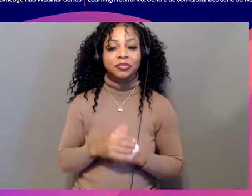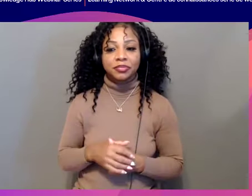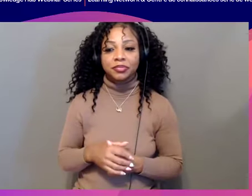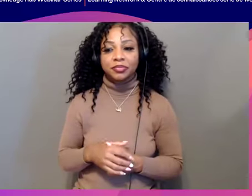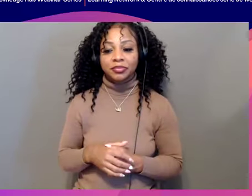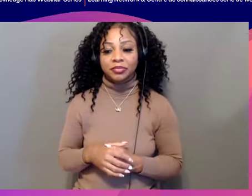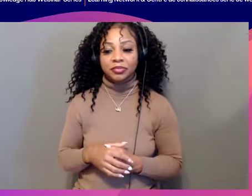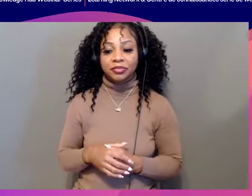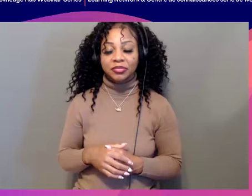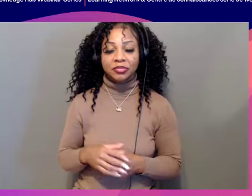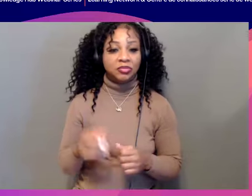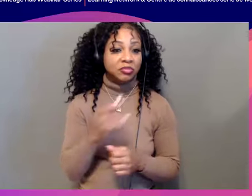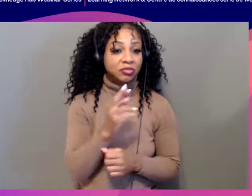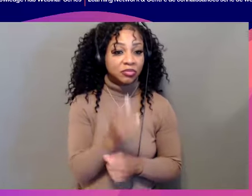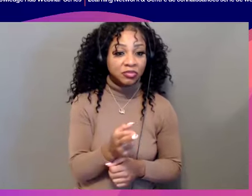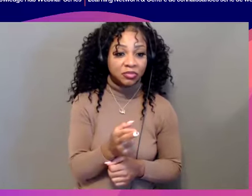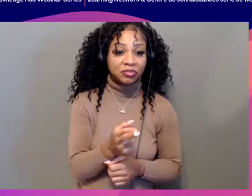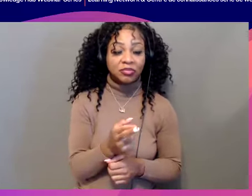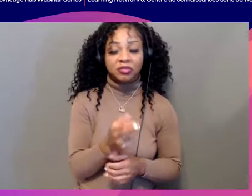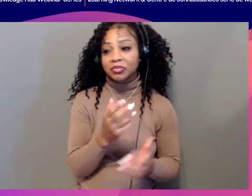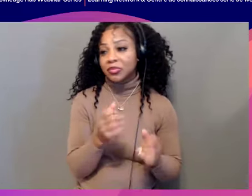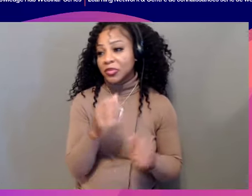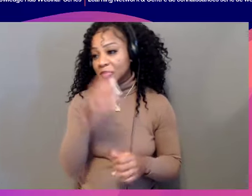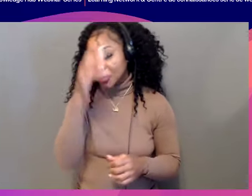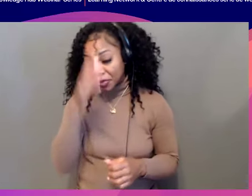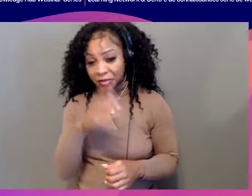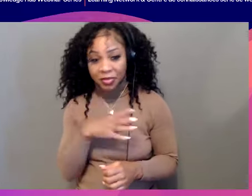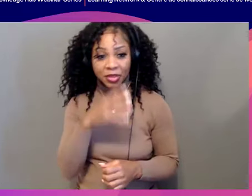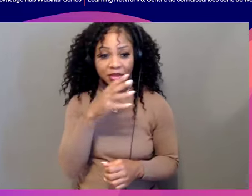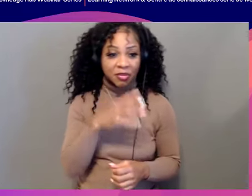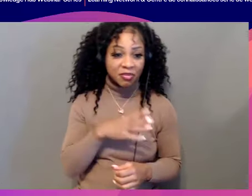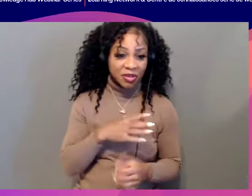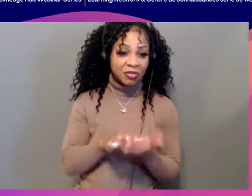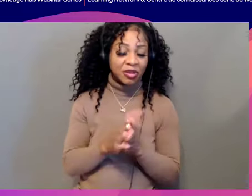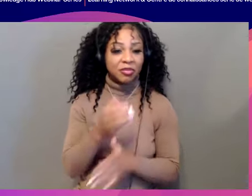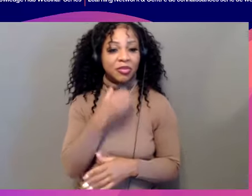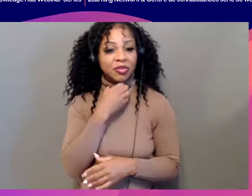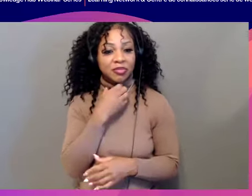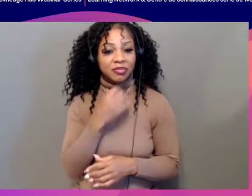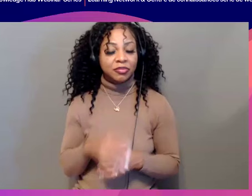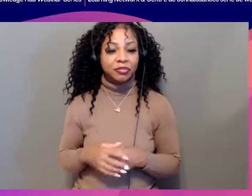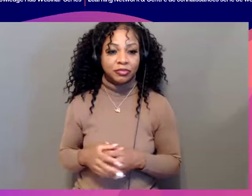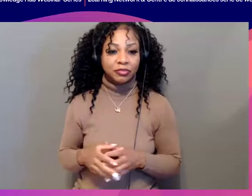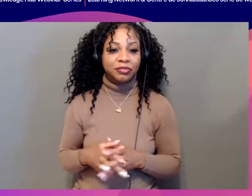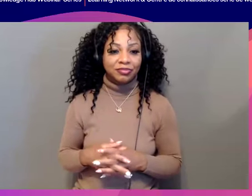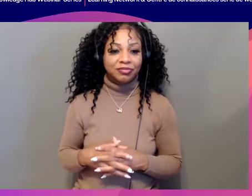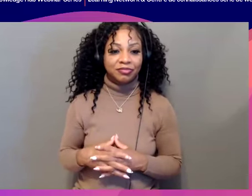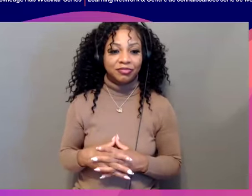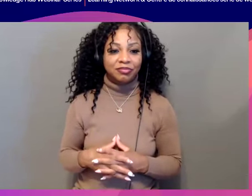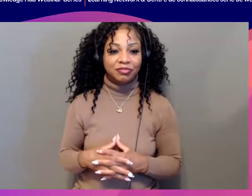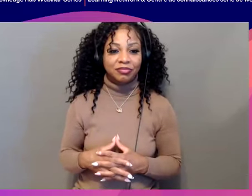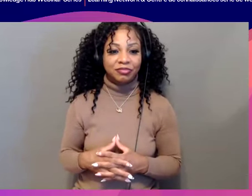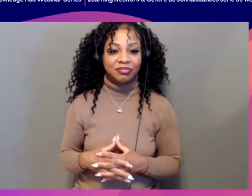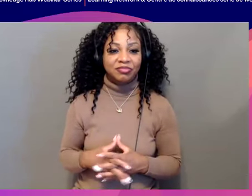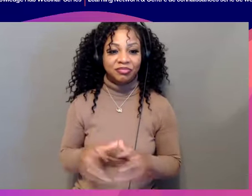So close friendships from with either male men or women becomes a threat. Yeah, I think it's very,